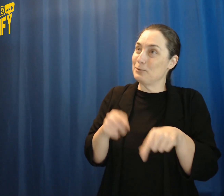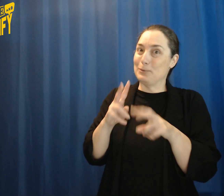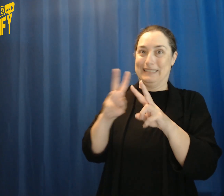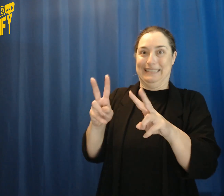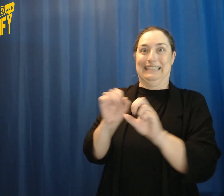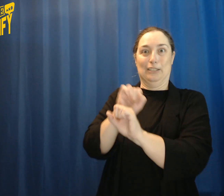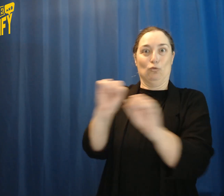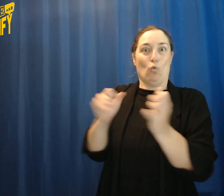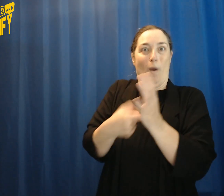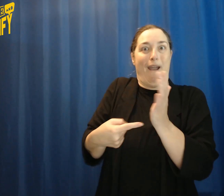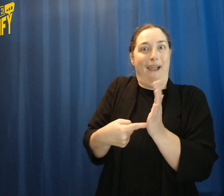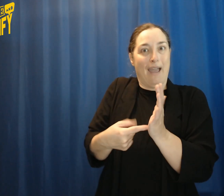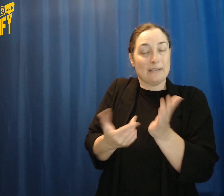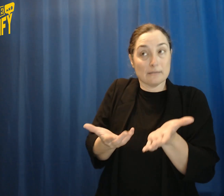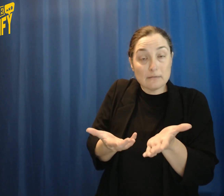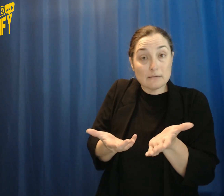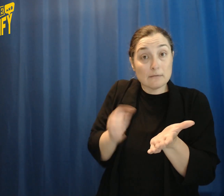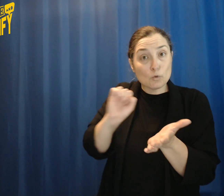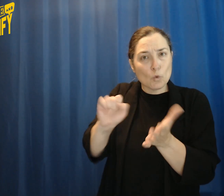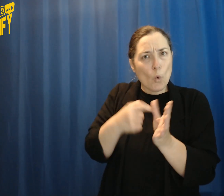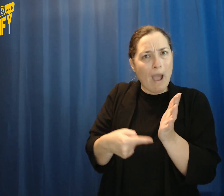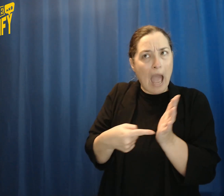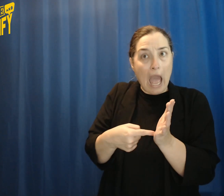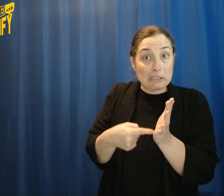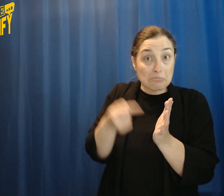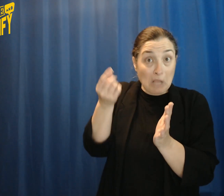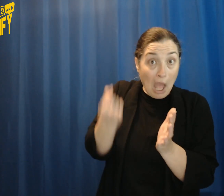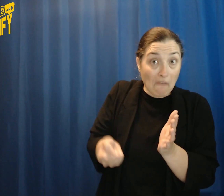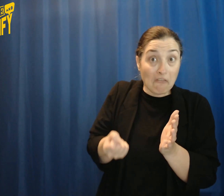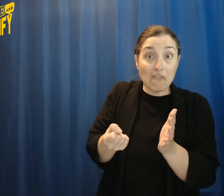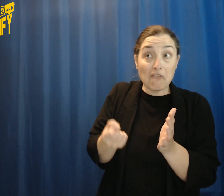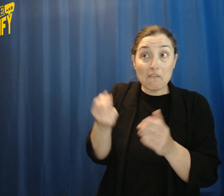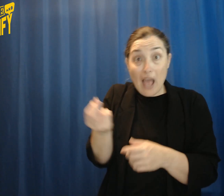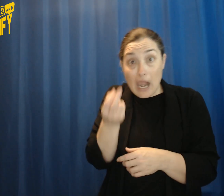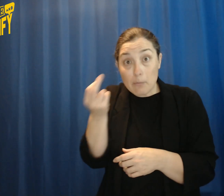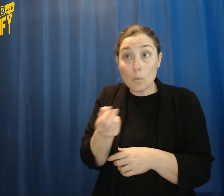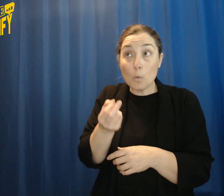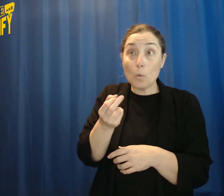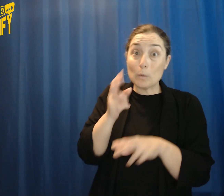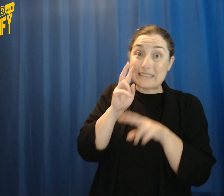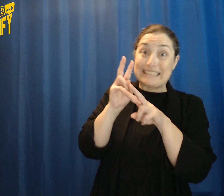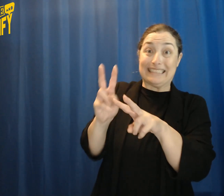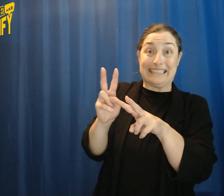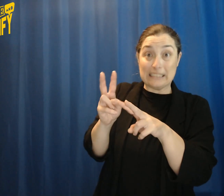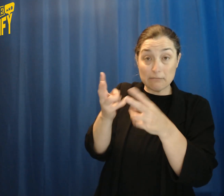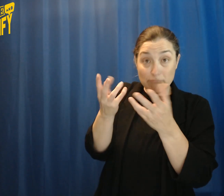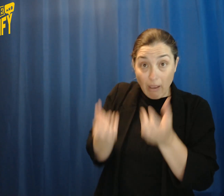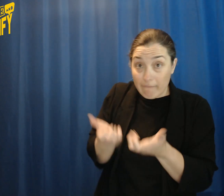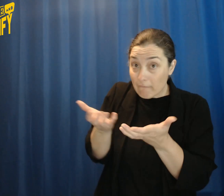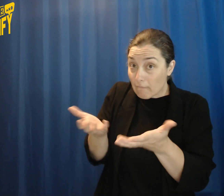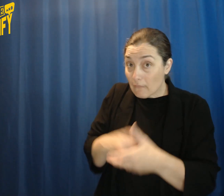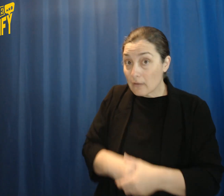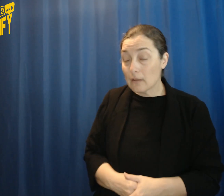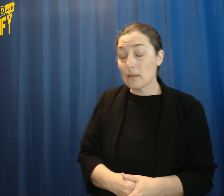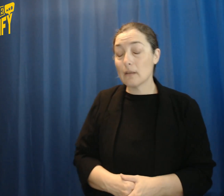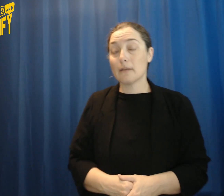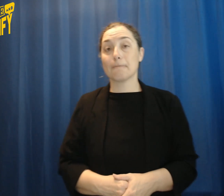art. Is your art anywhere that people can go and have a look at or see online or something? At the